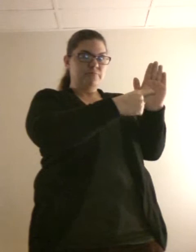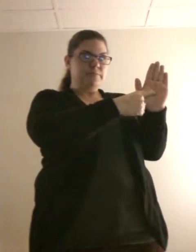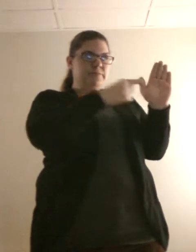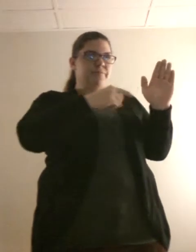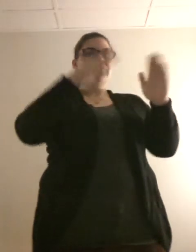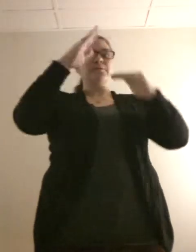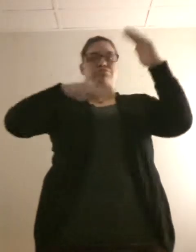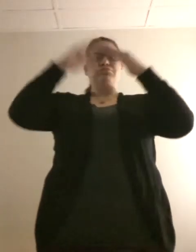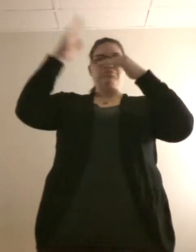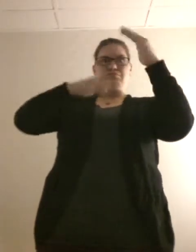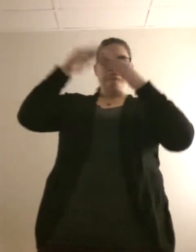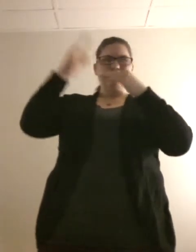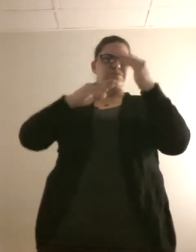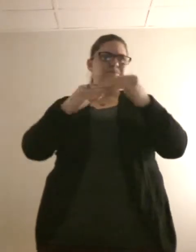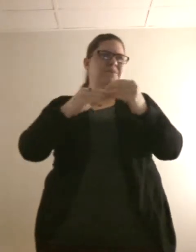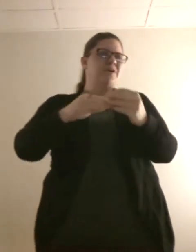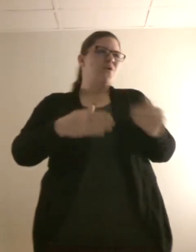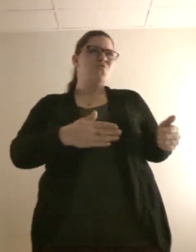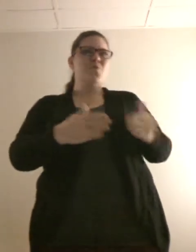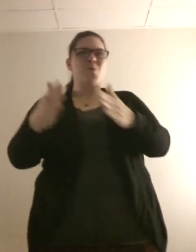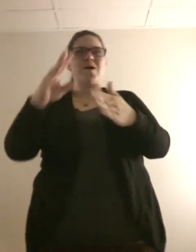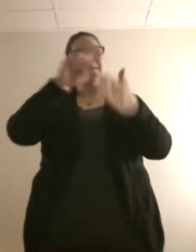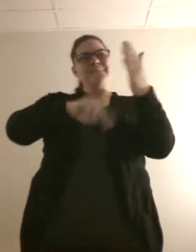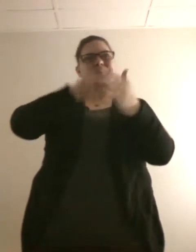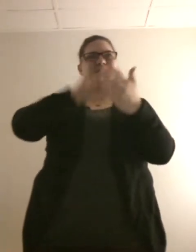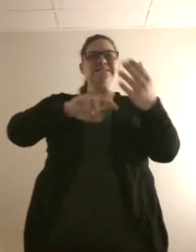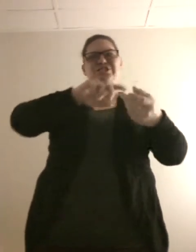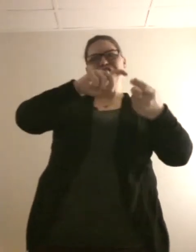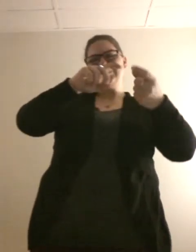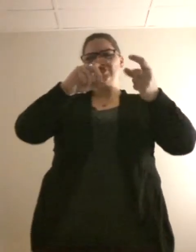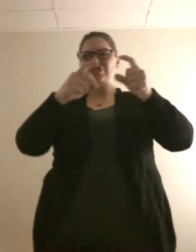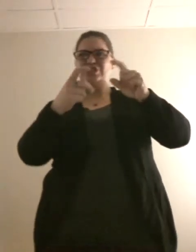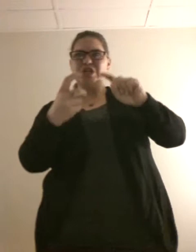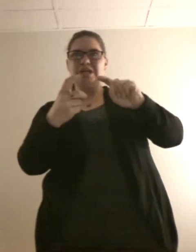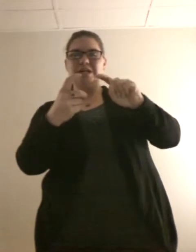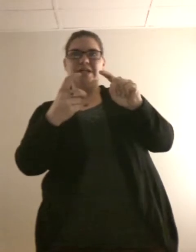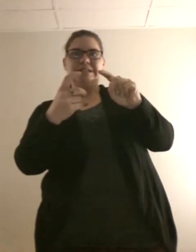changed objects so they didn't look exactly real. What do we call that when something isn't exactly real looking?